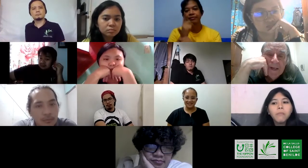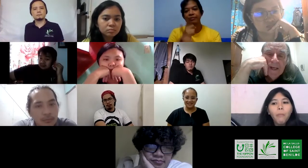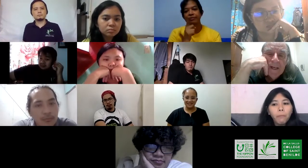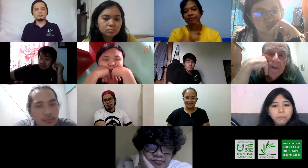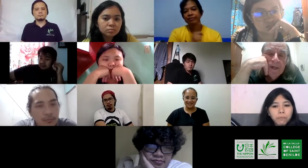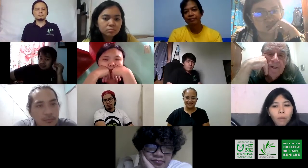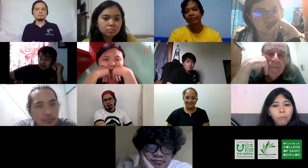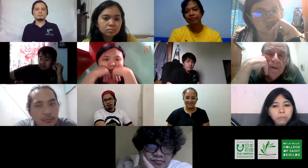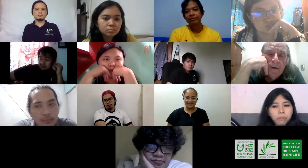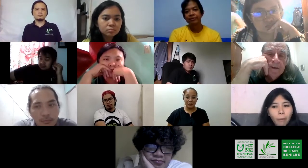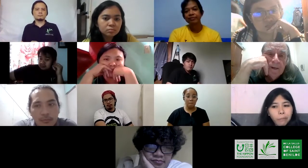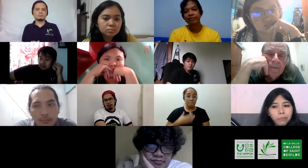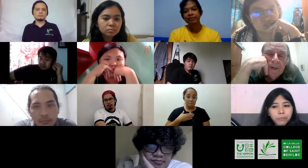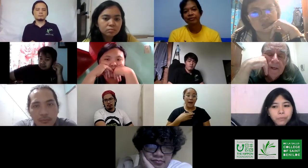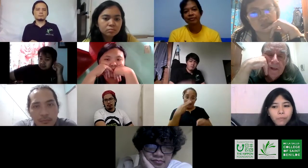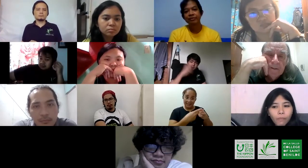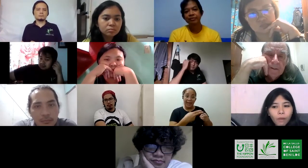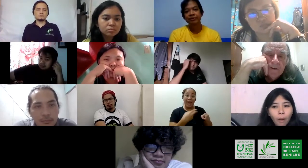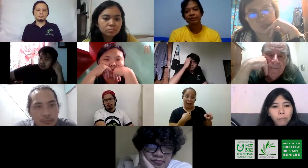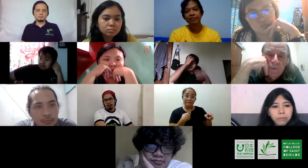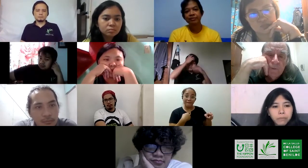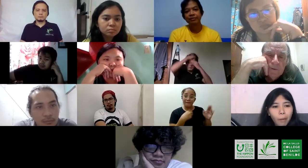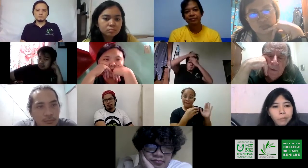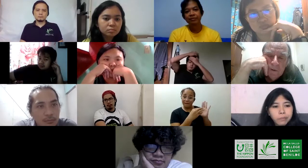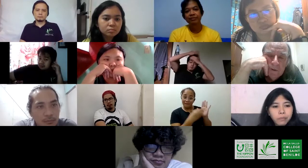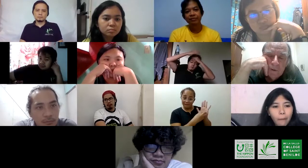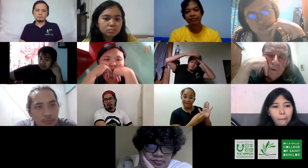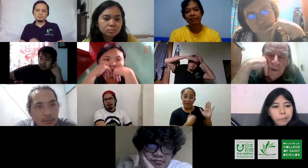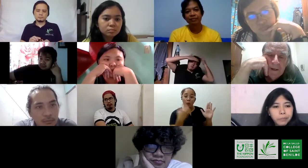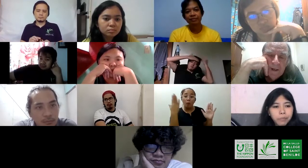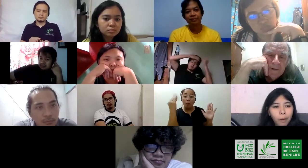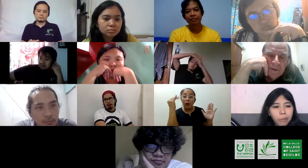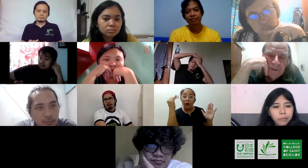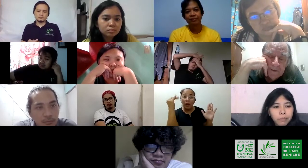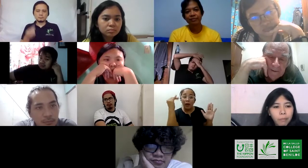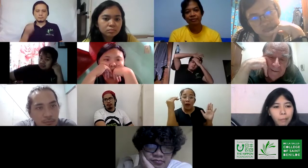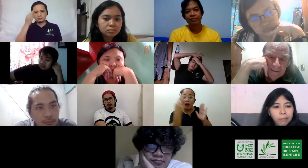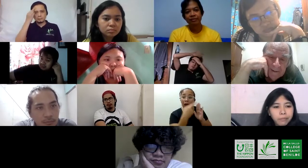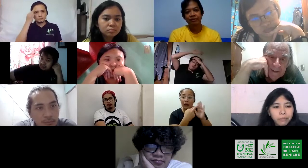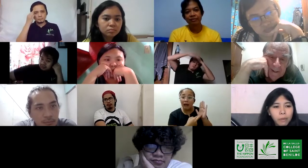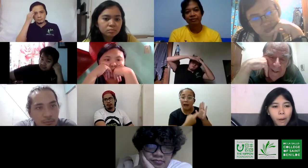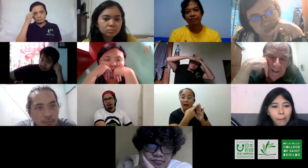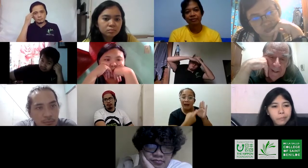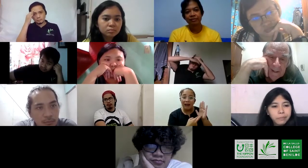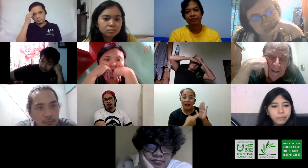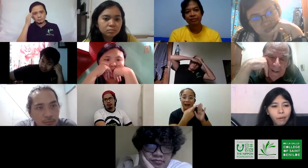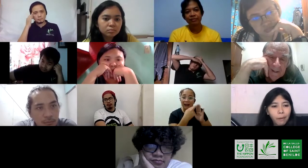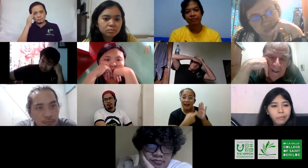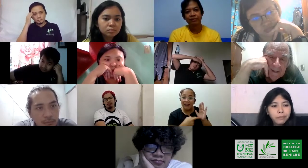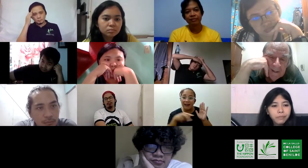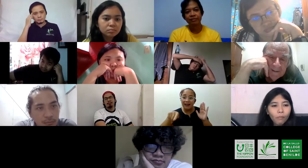But my name needed to be on there because of the school regulations.